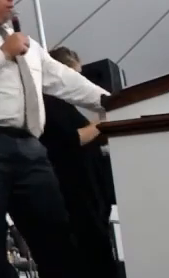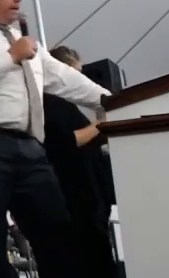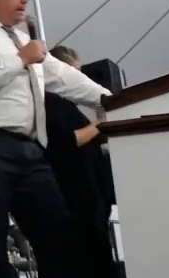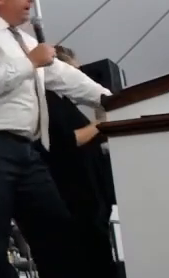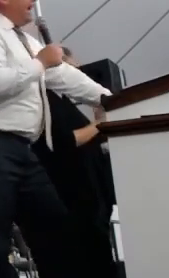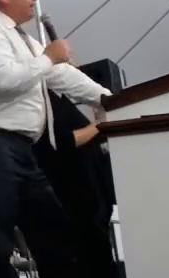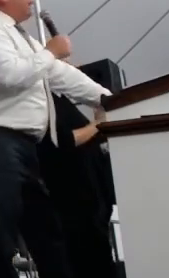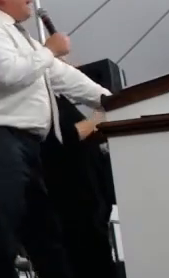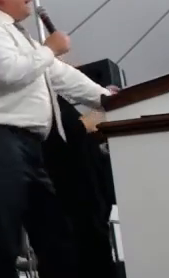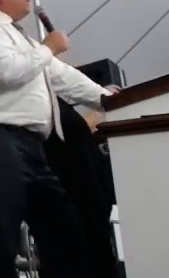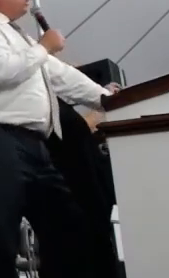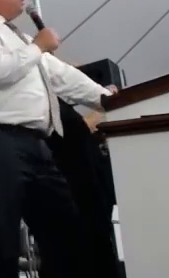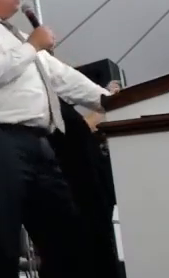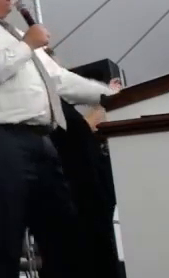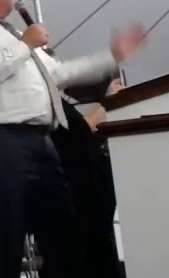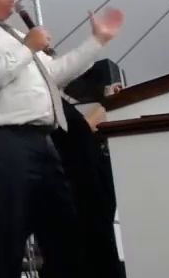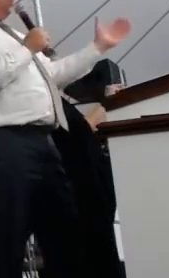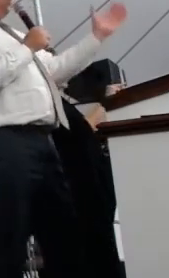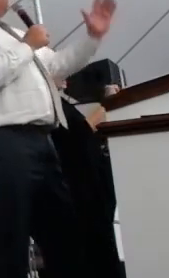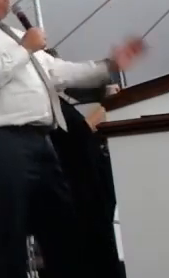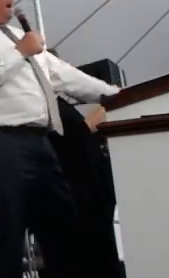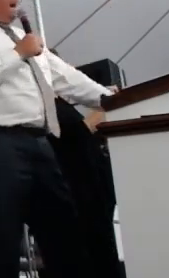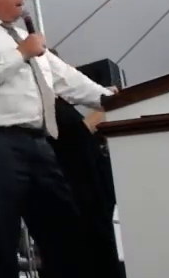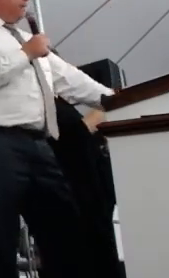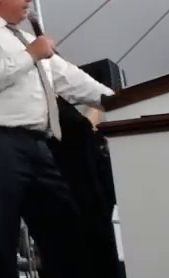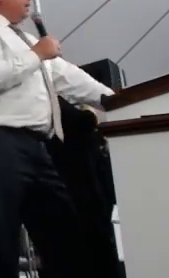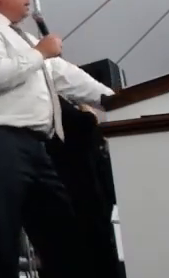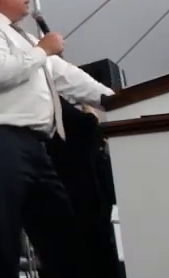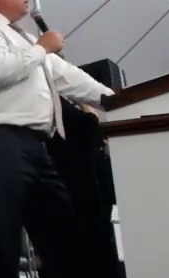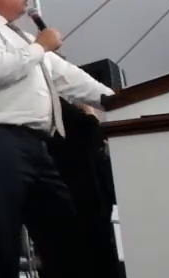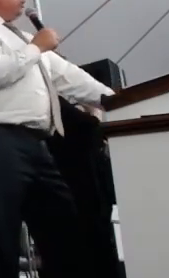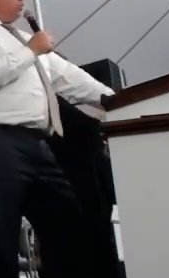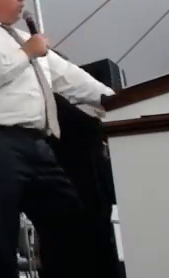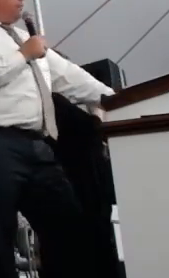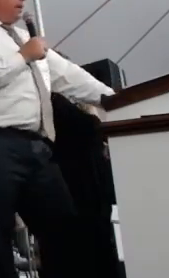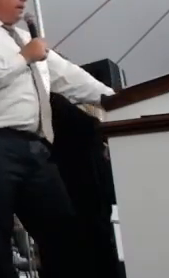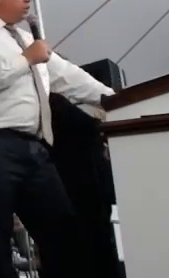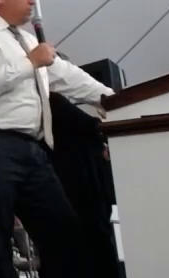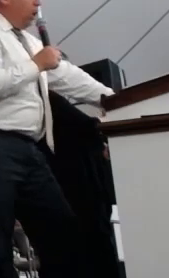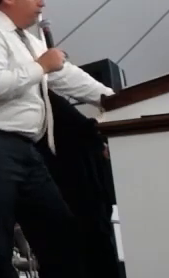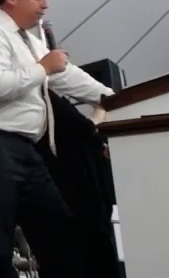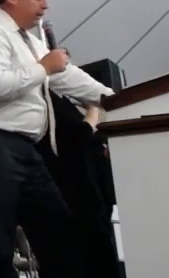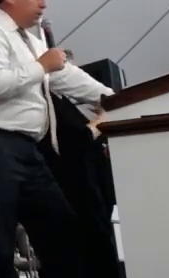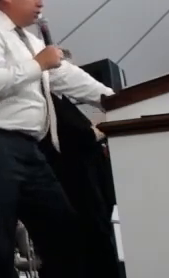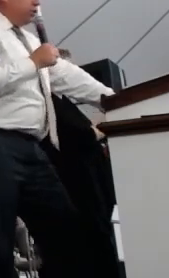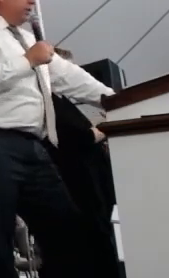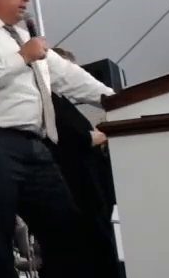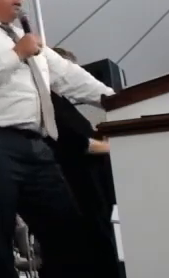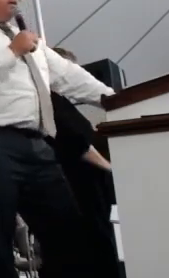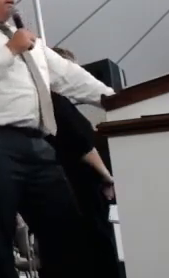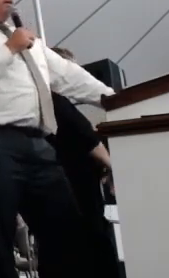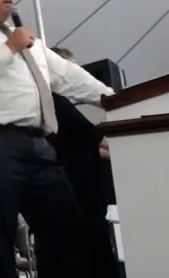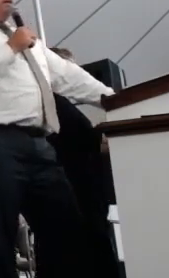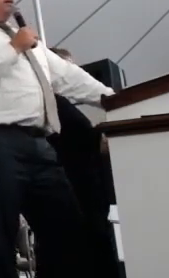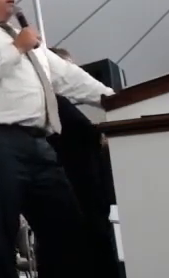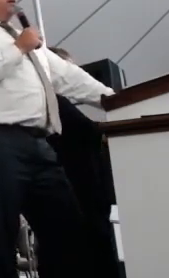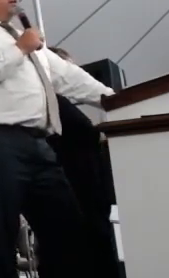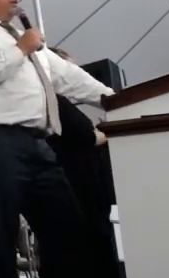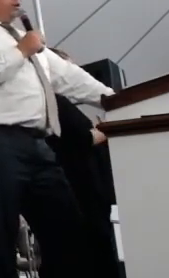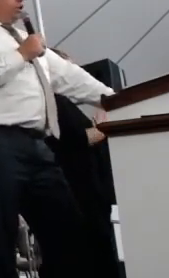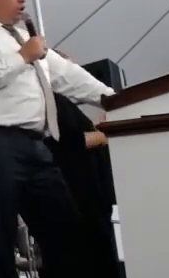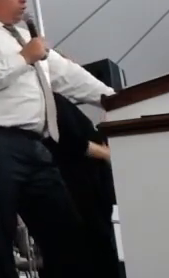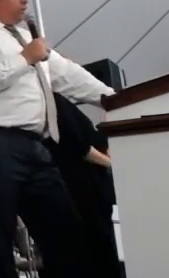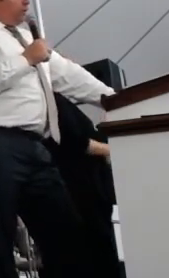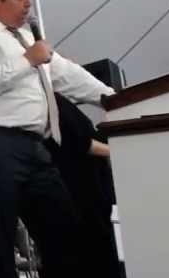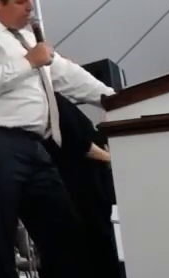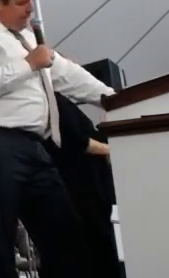For Marina, at the age between 4 and 5, she grew up in a small village near